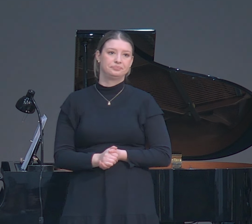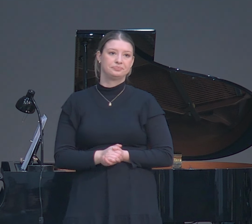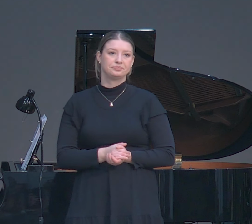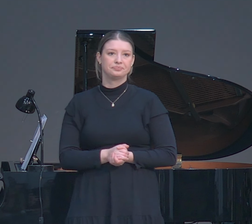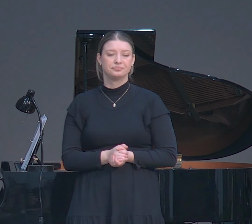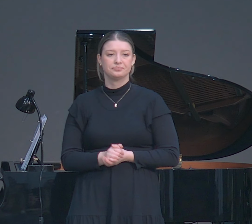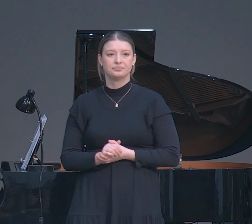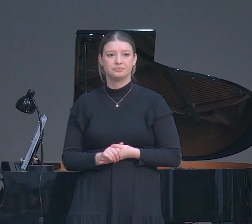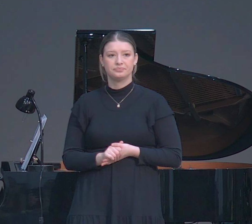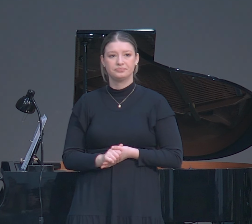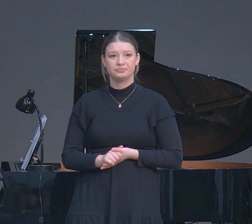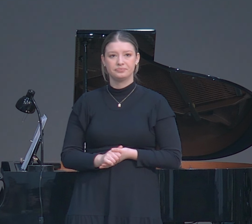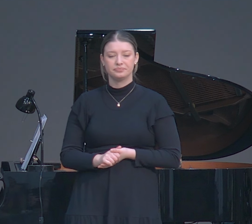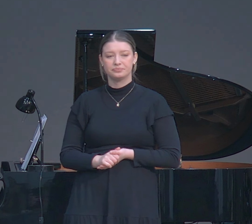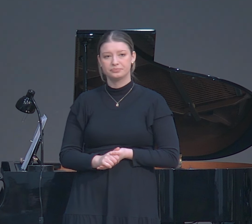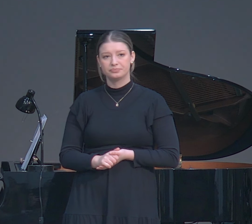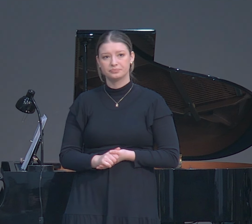So,